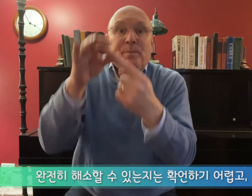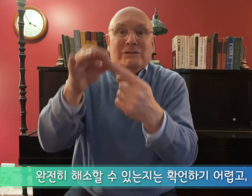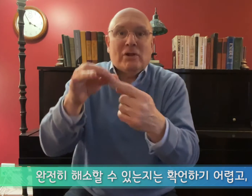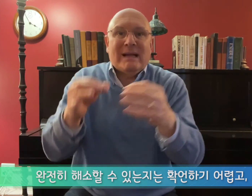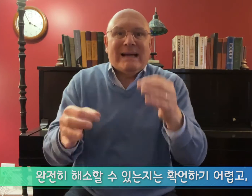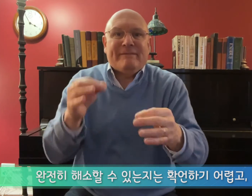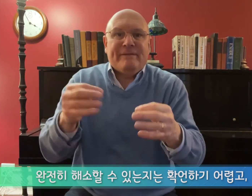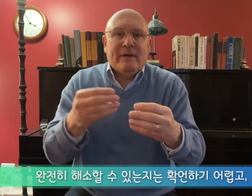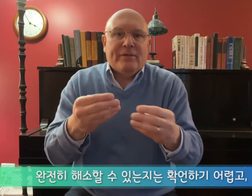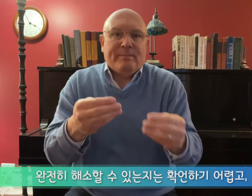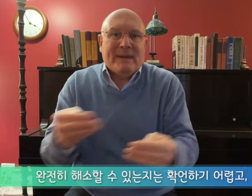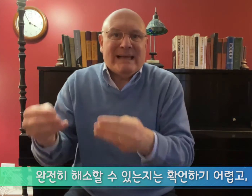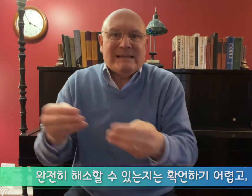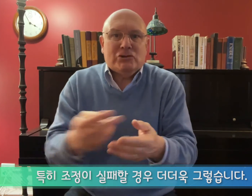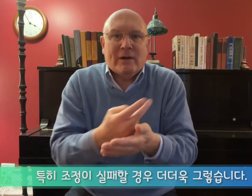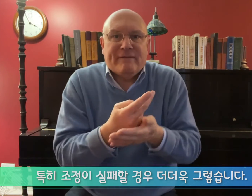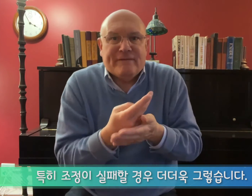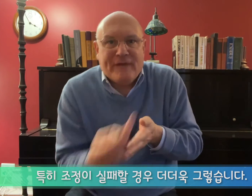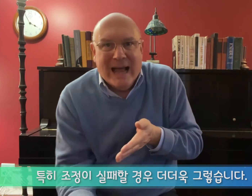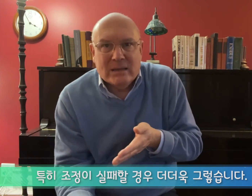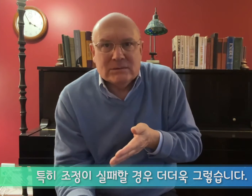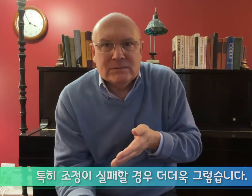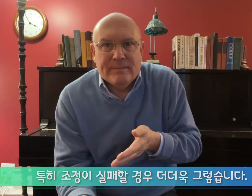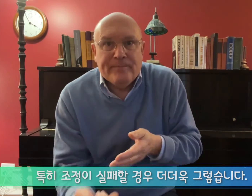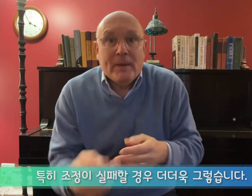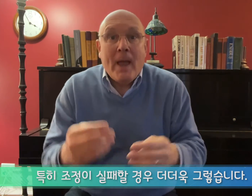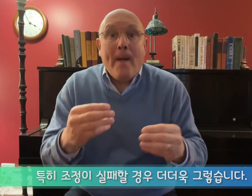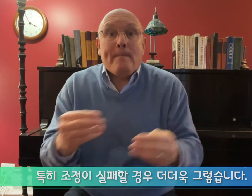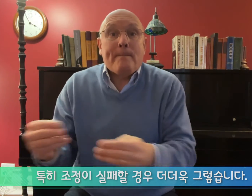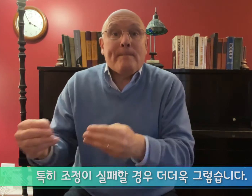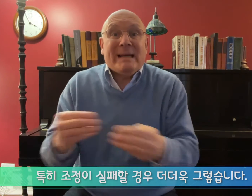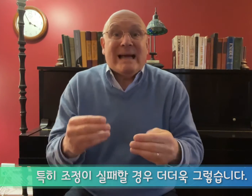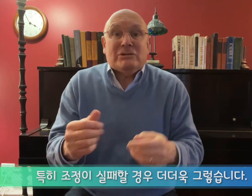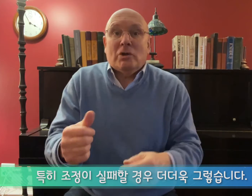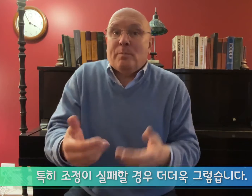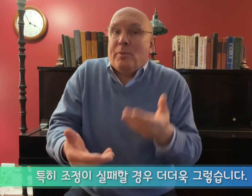parties, especially if the mediation fails.